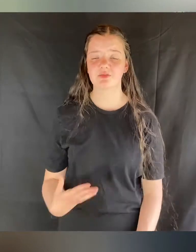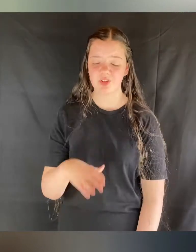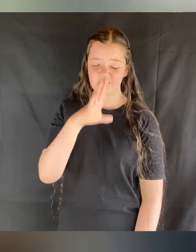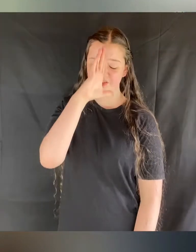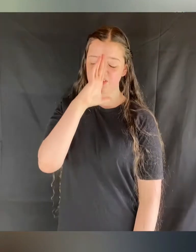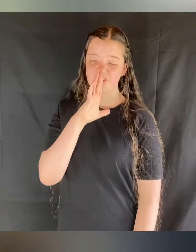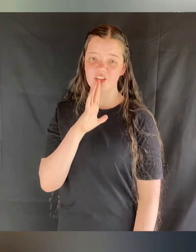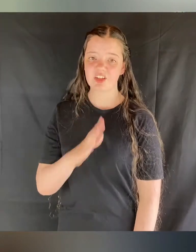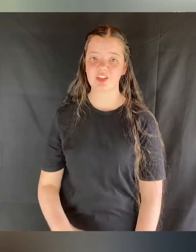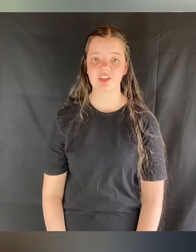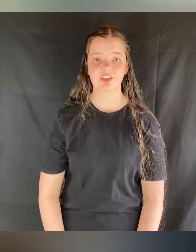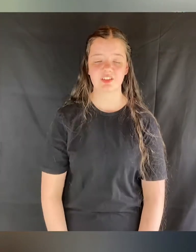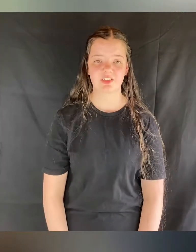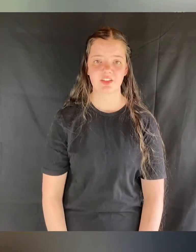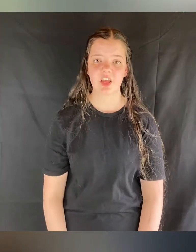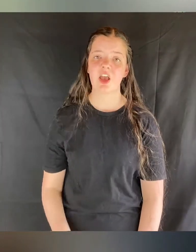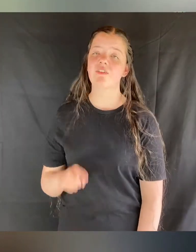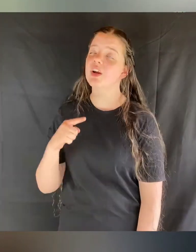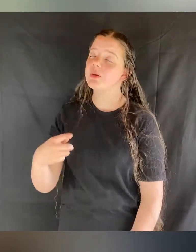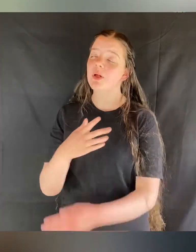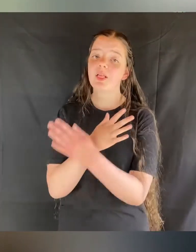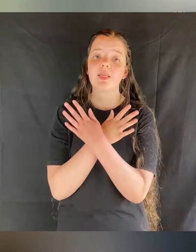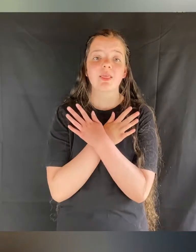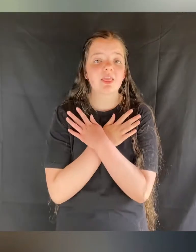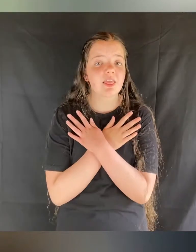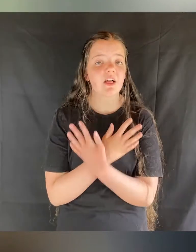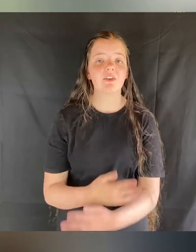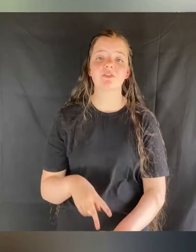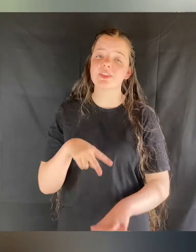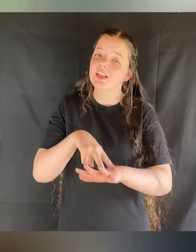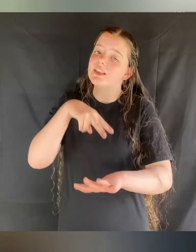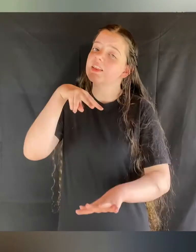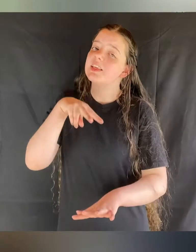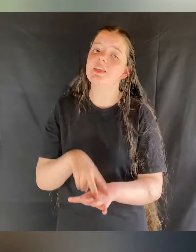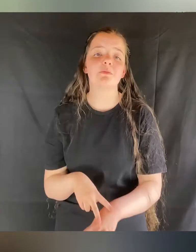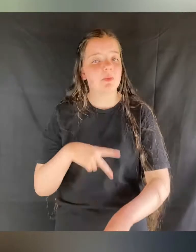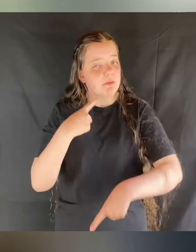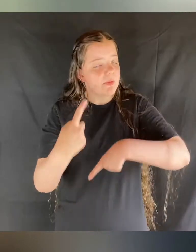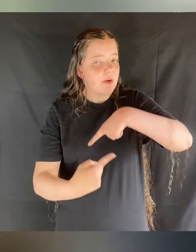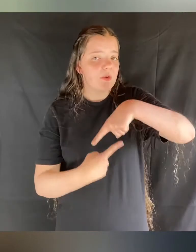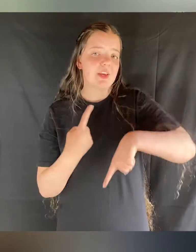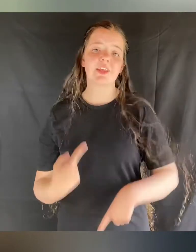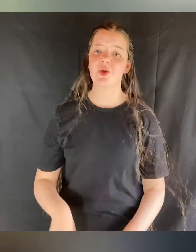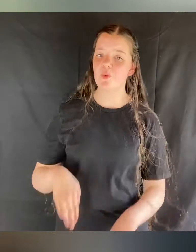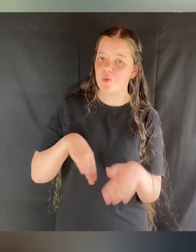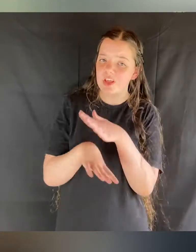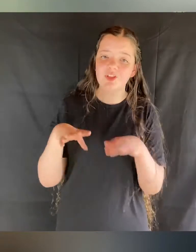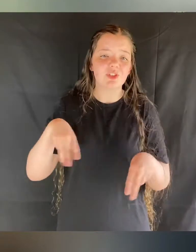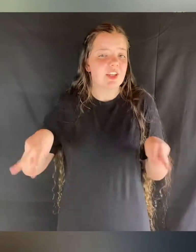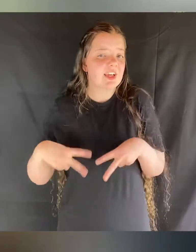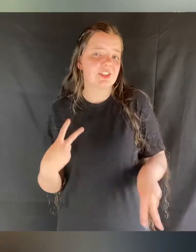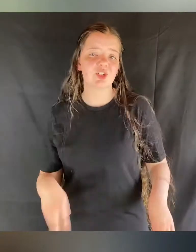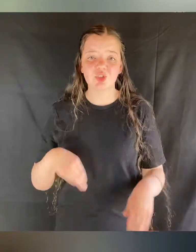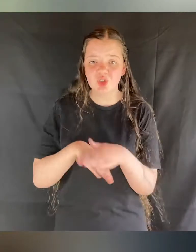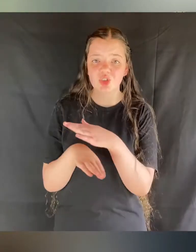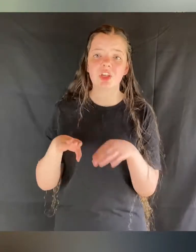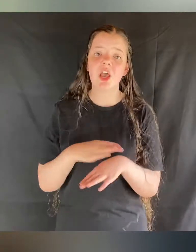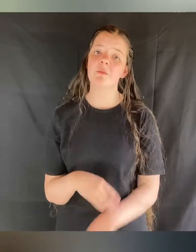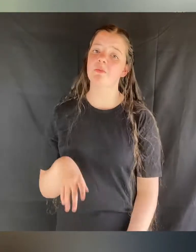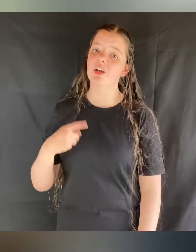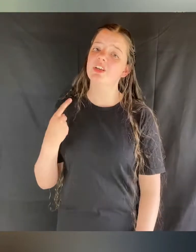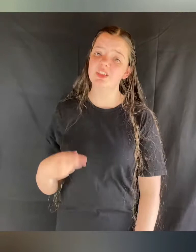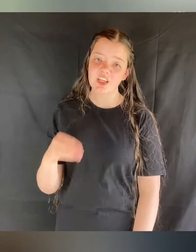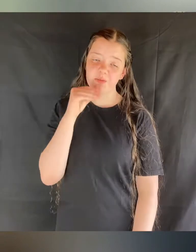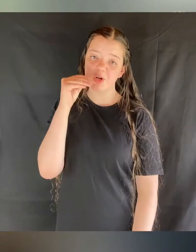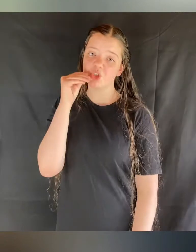poor Snail Lance, for he would love to leap and pirouette and wear those dancer's shoes, but instead he munched